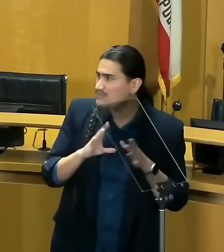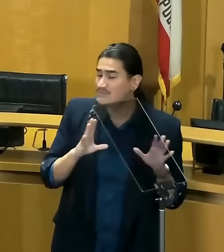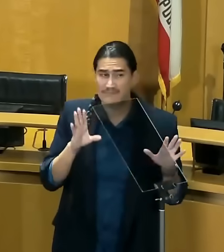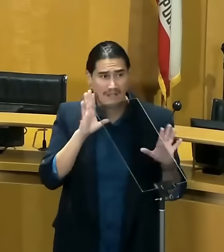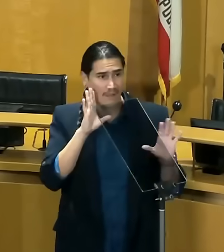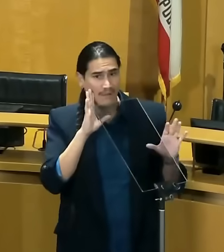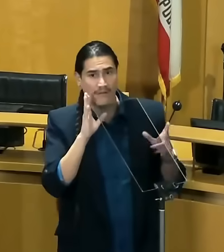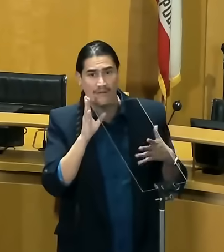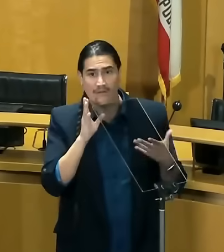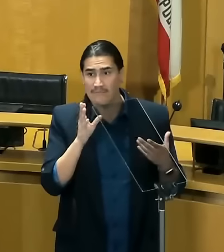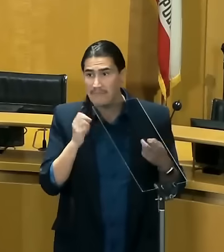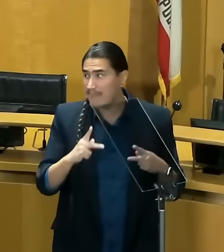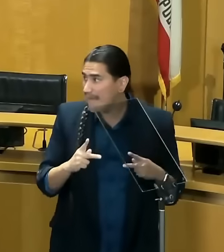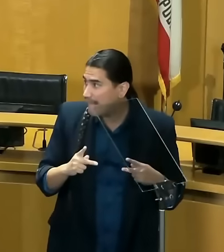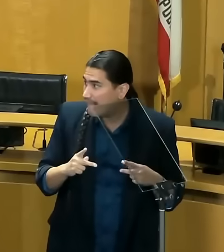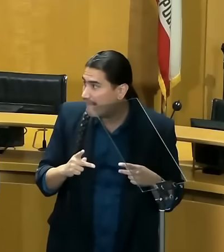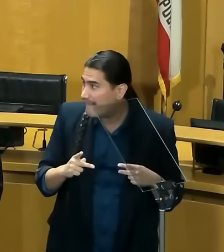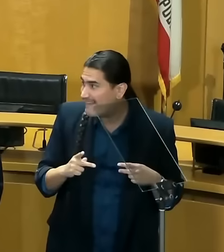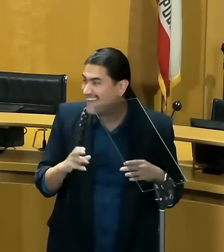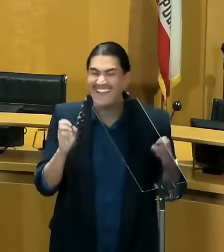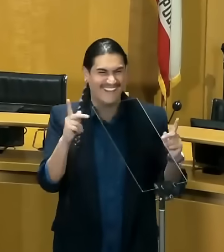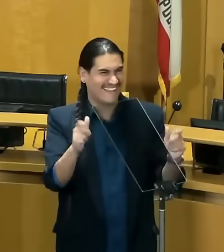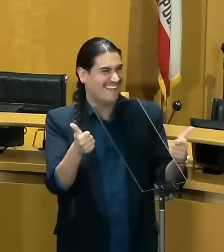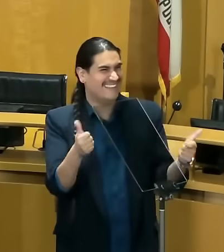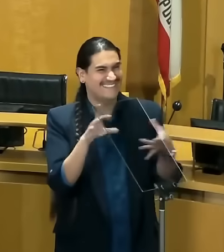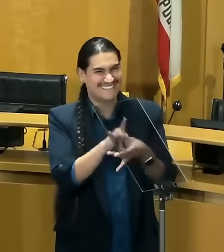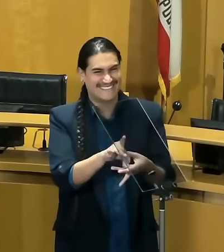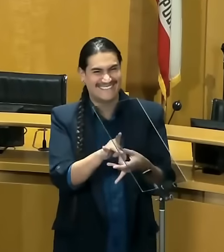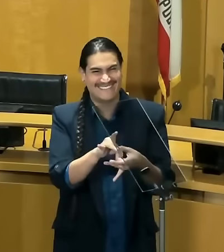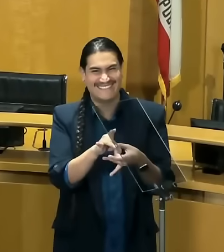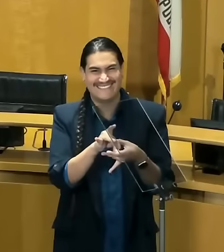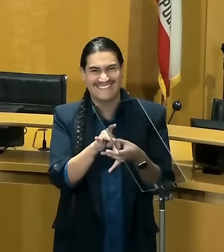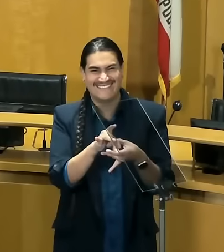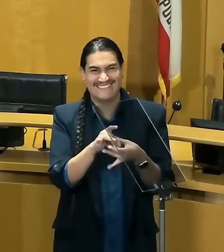Oh. You're back? Oh, okay.